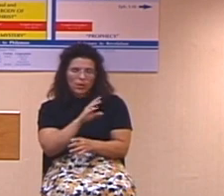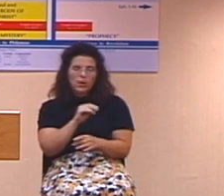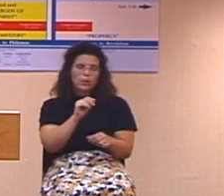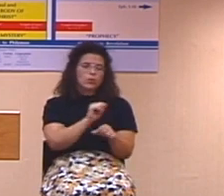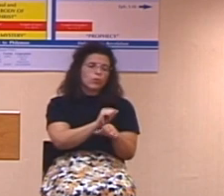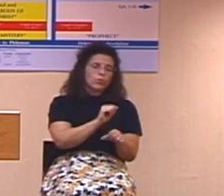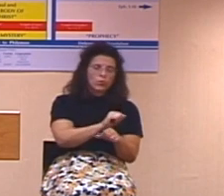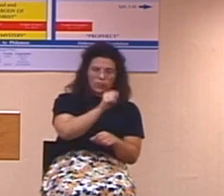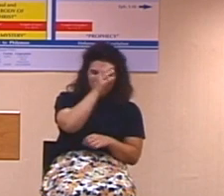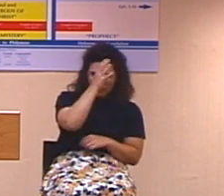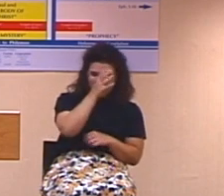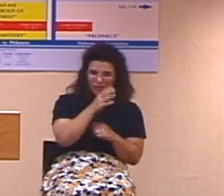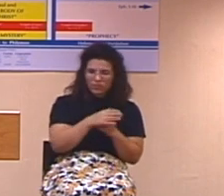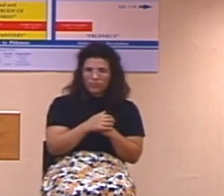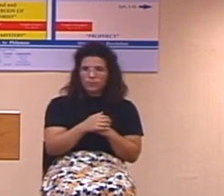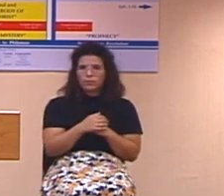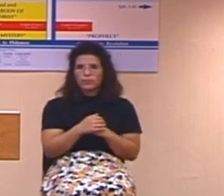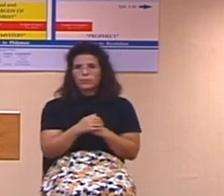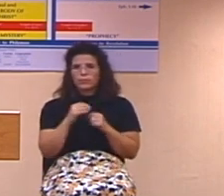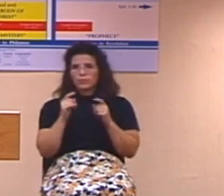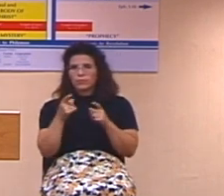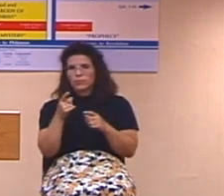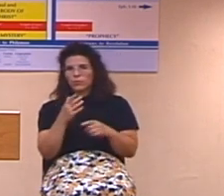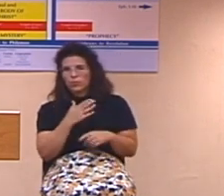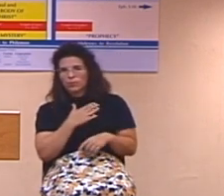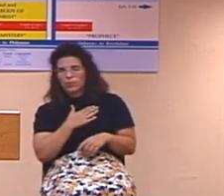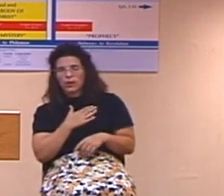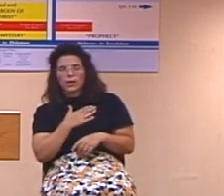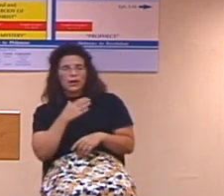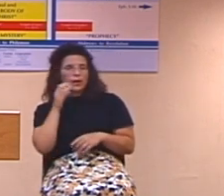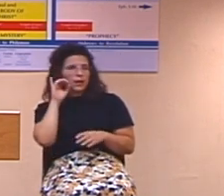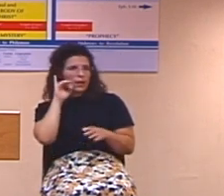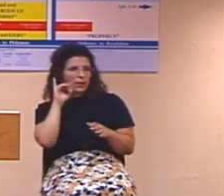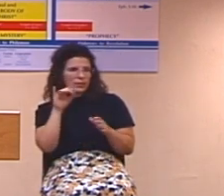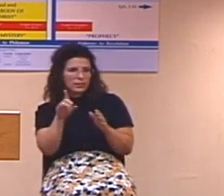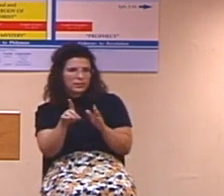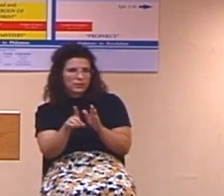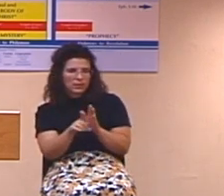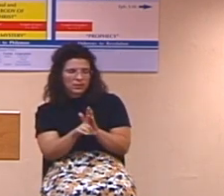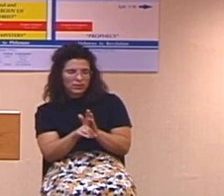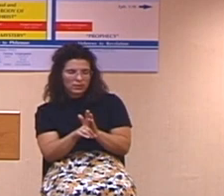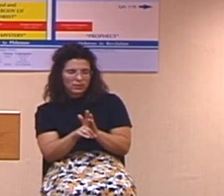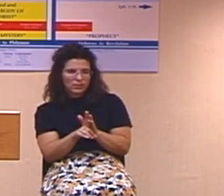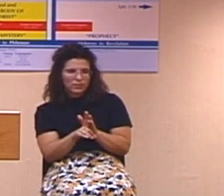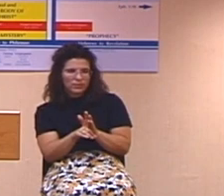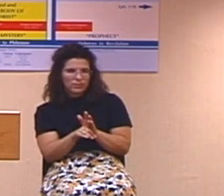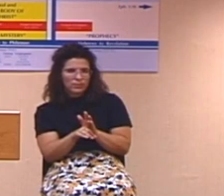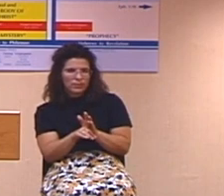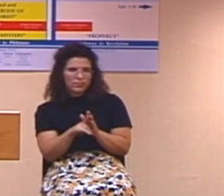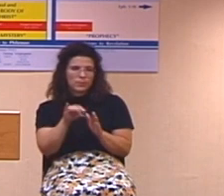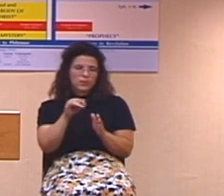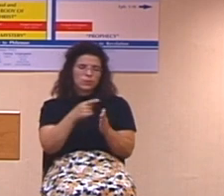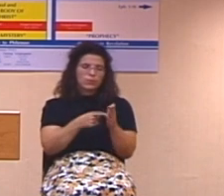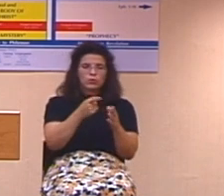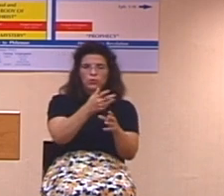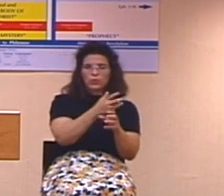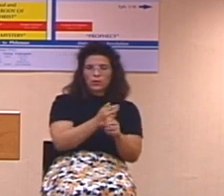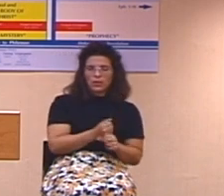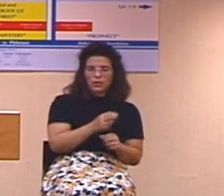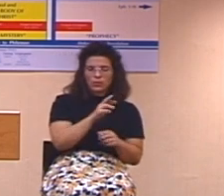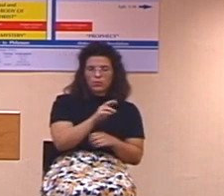Father. I gave you my identity. That's what you're getting in Romans 6,